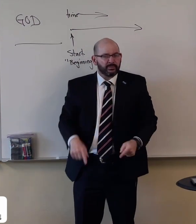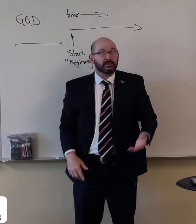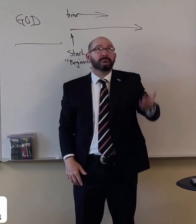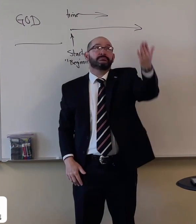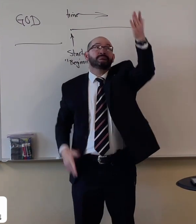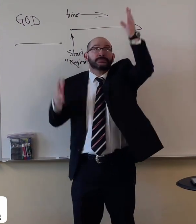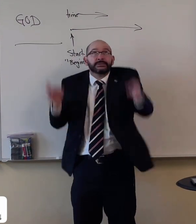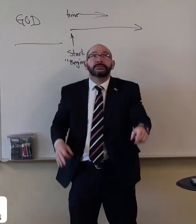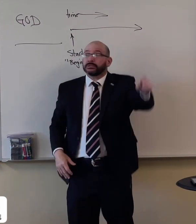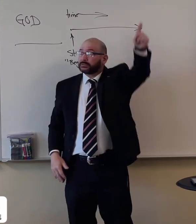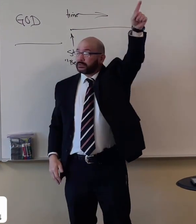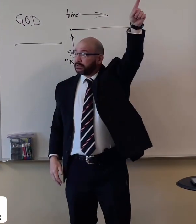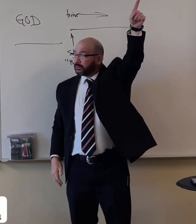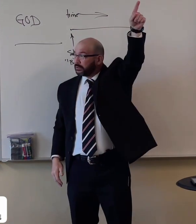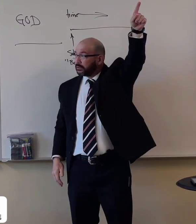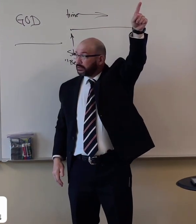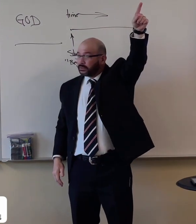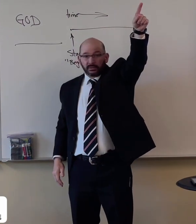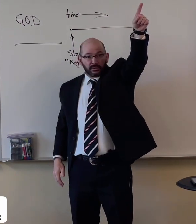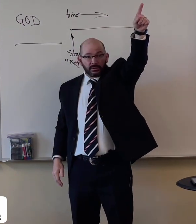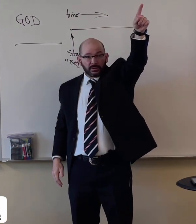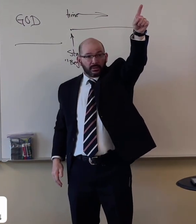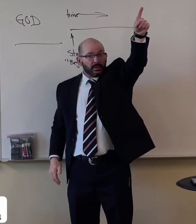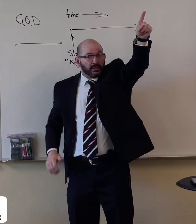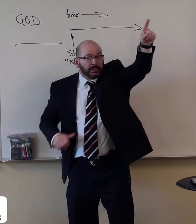How does that happen? Well, God made that decision.